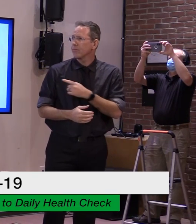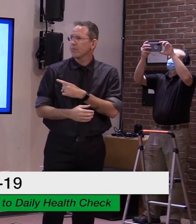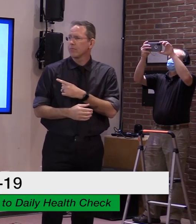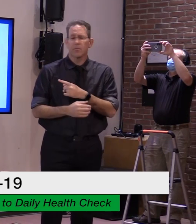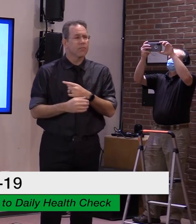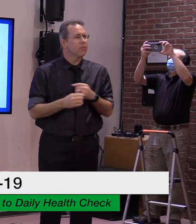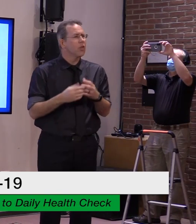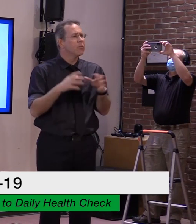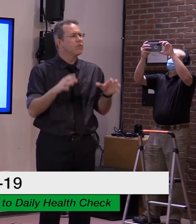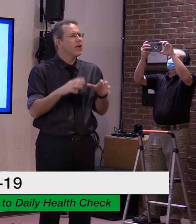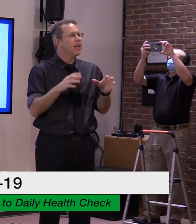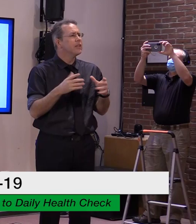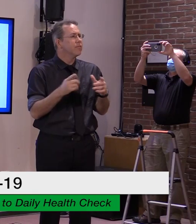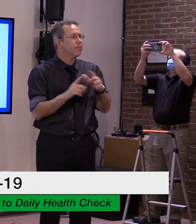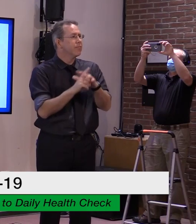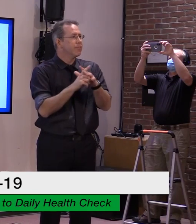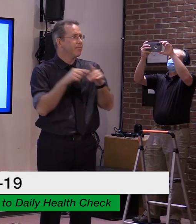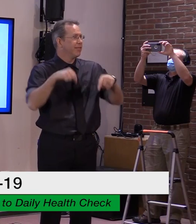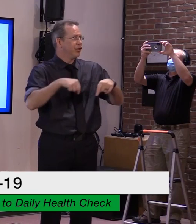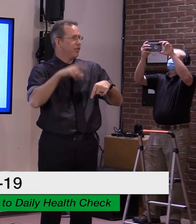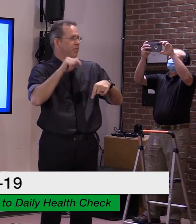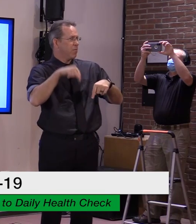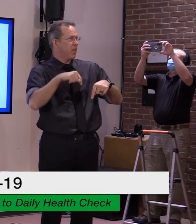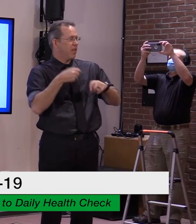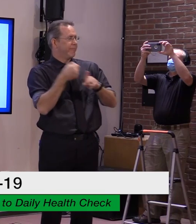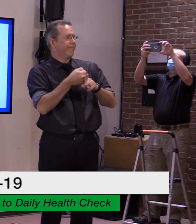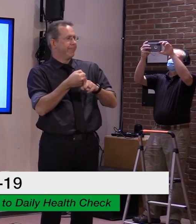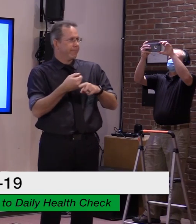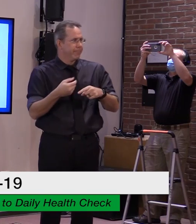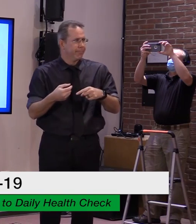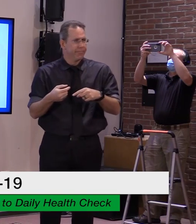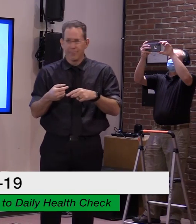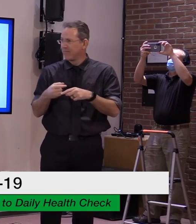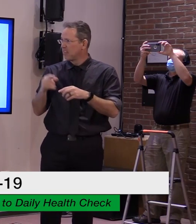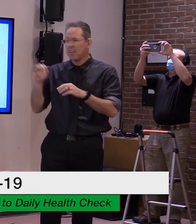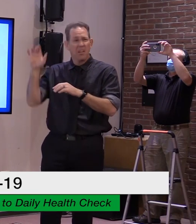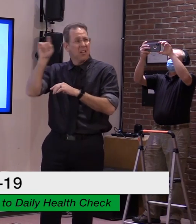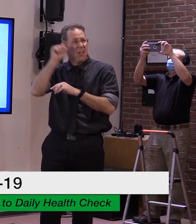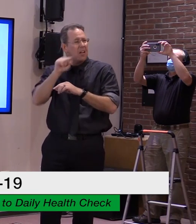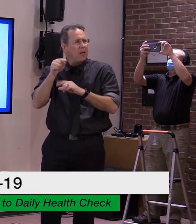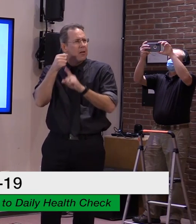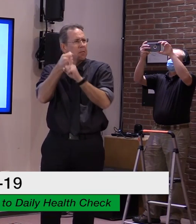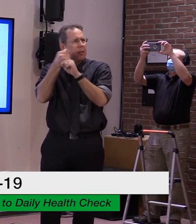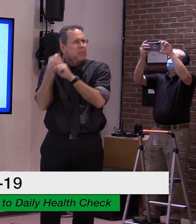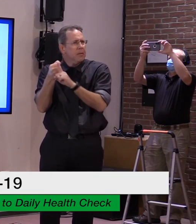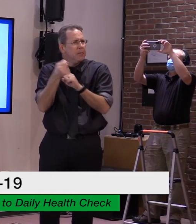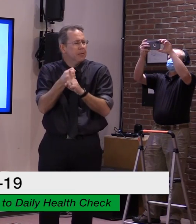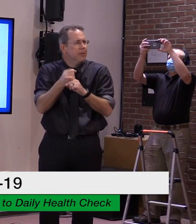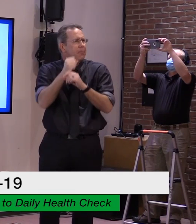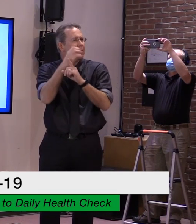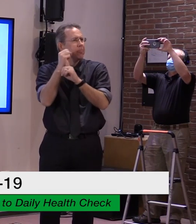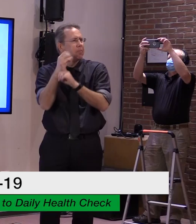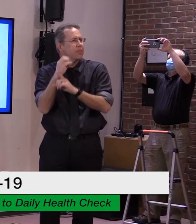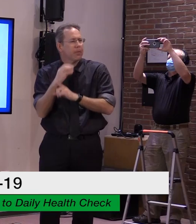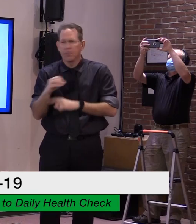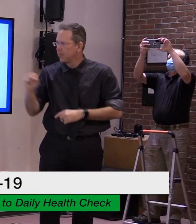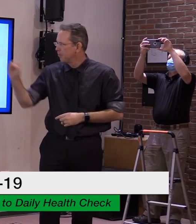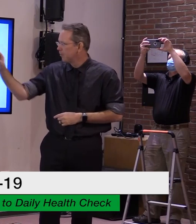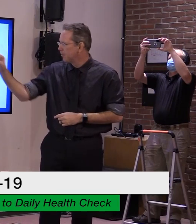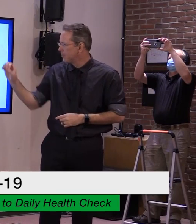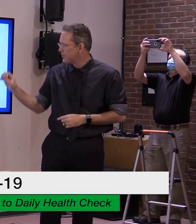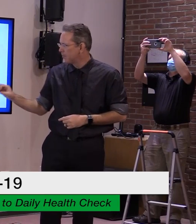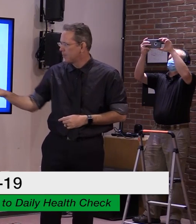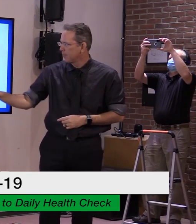look at the top 10 counties by active case counts you'll see that washington county is in that top 10.